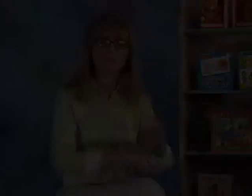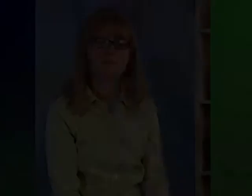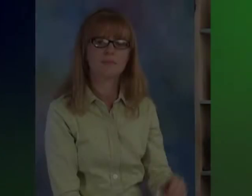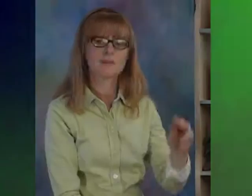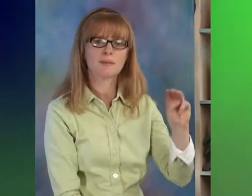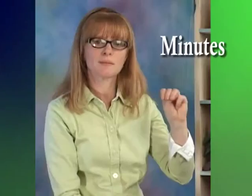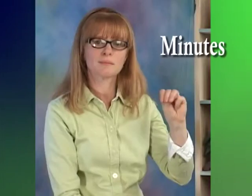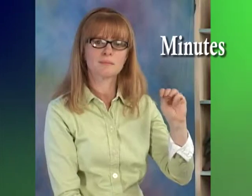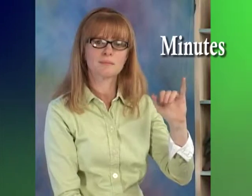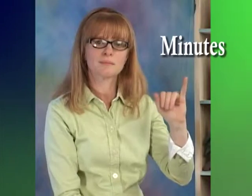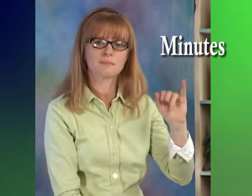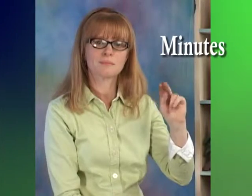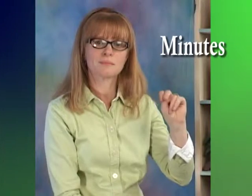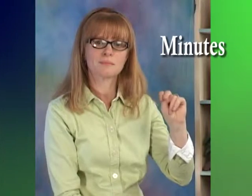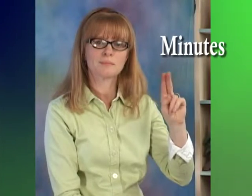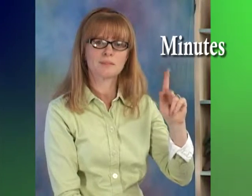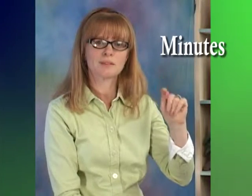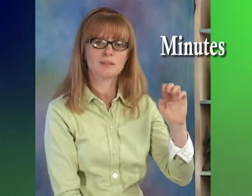1:45.